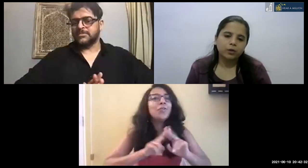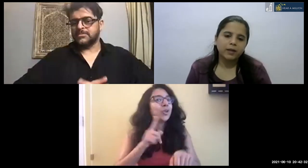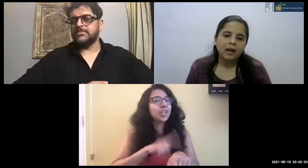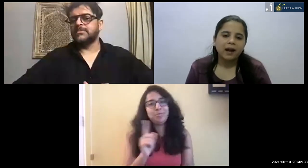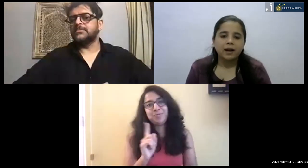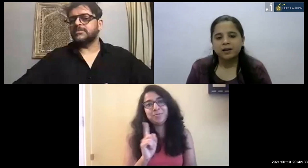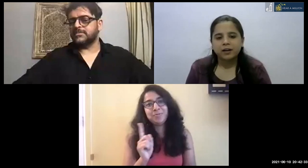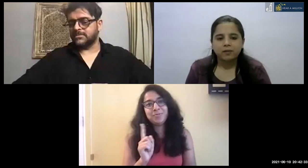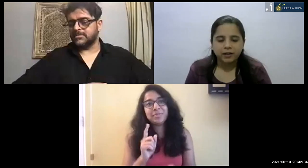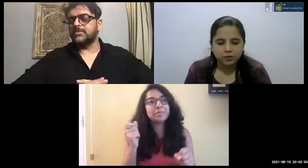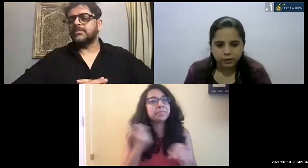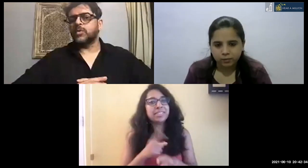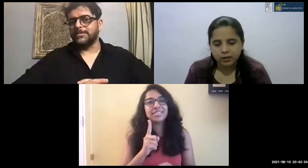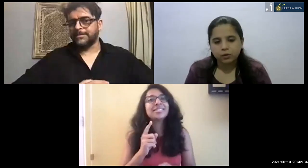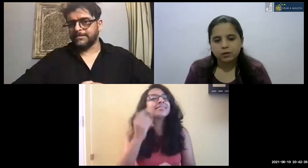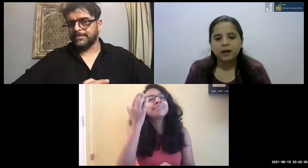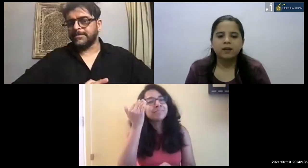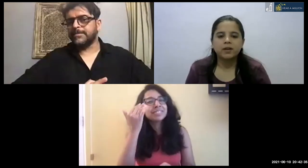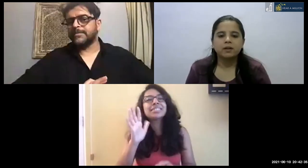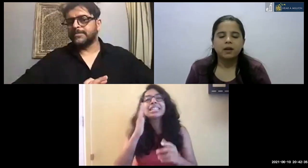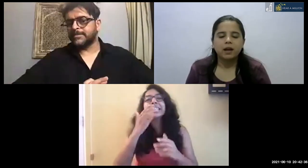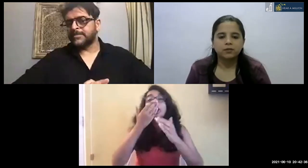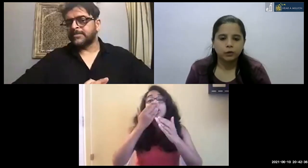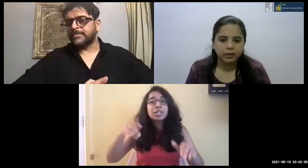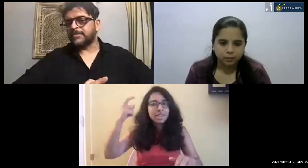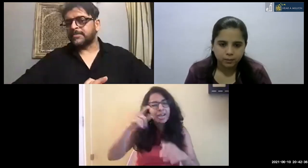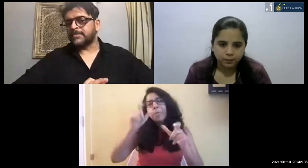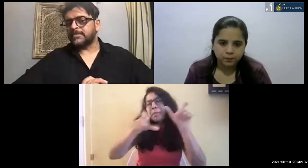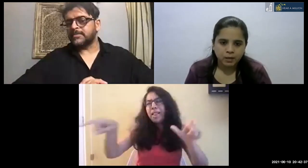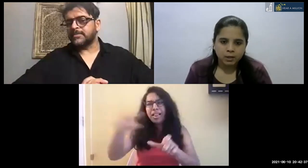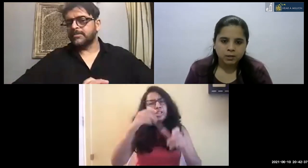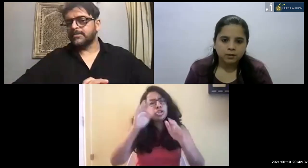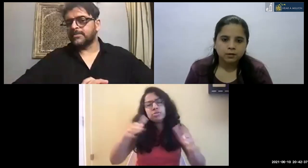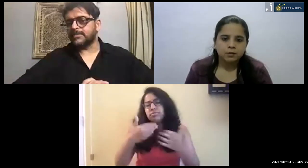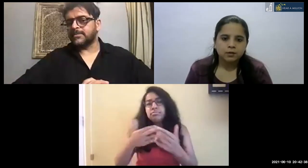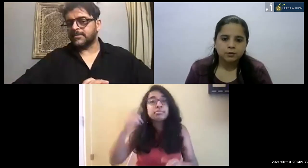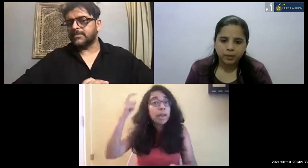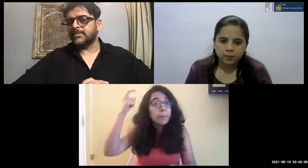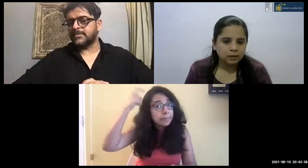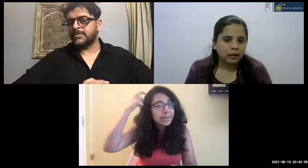it could be an added advantage for them. We can't have it as a full time.